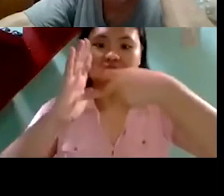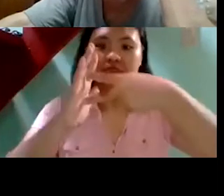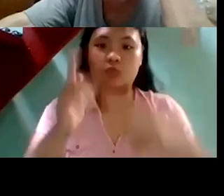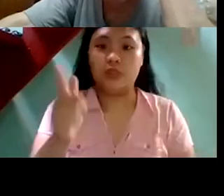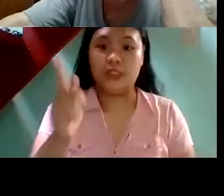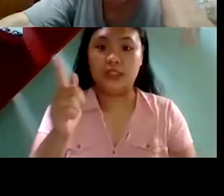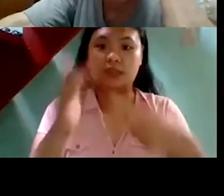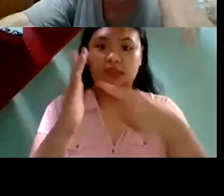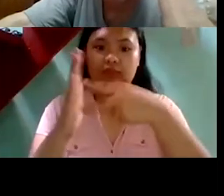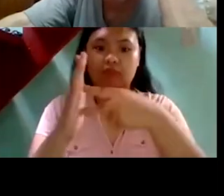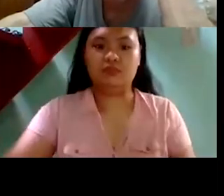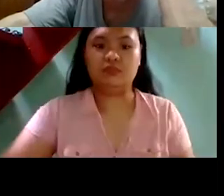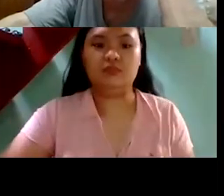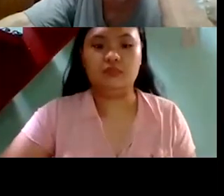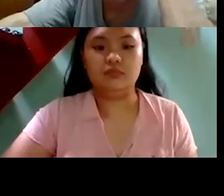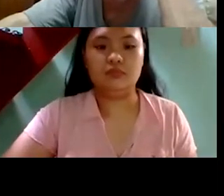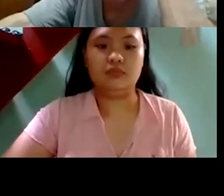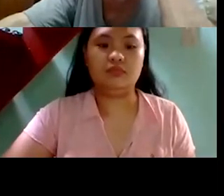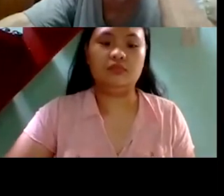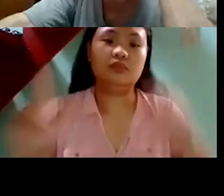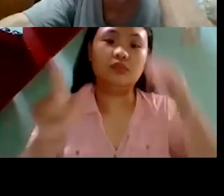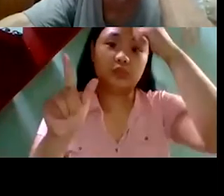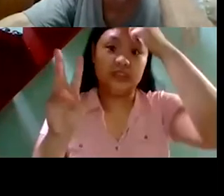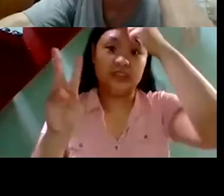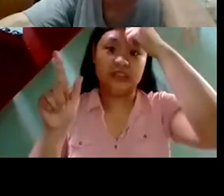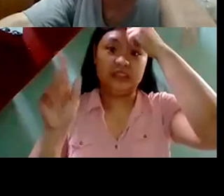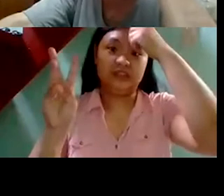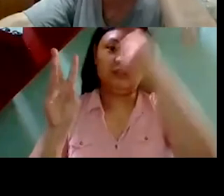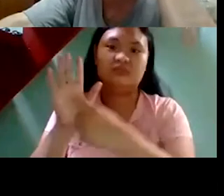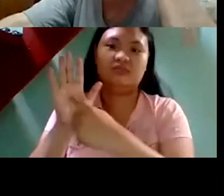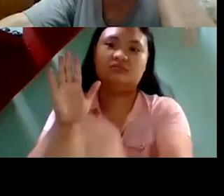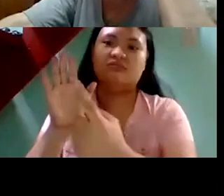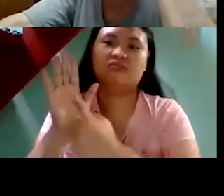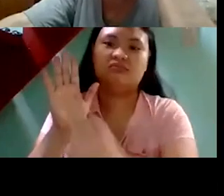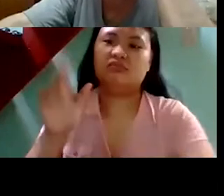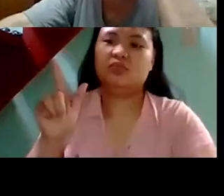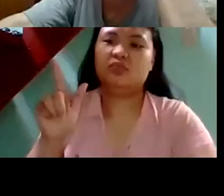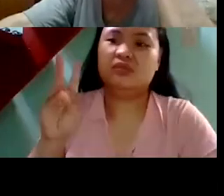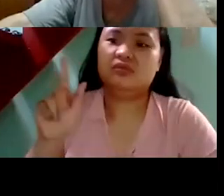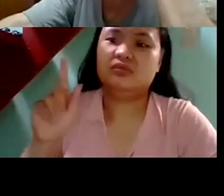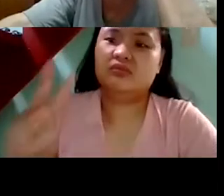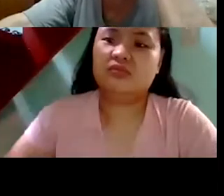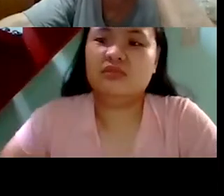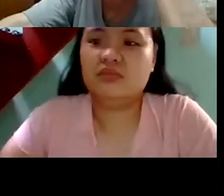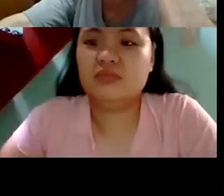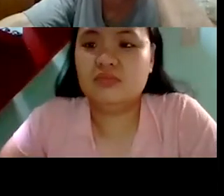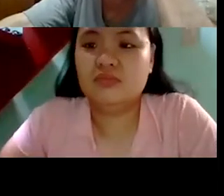Okay. So it's orientation to the left, and